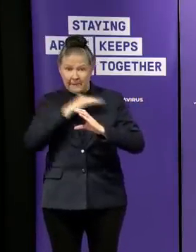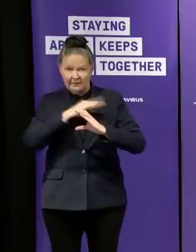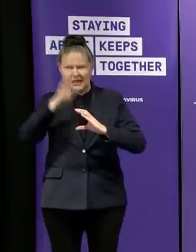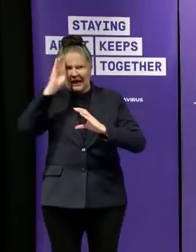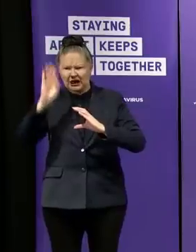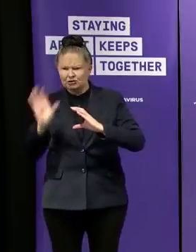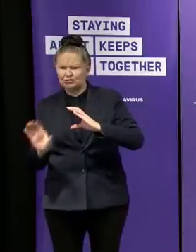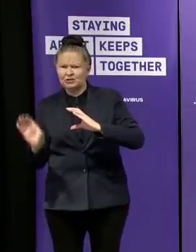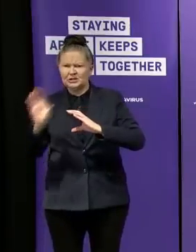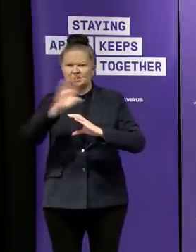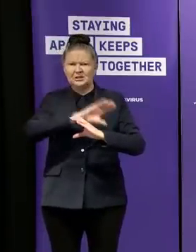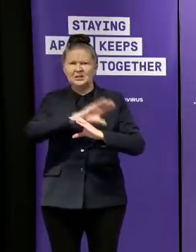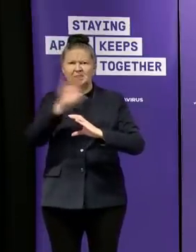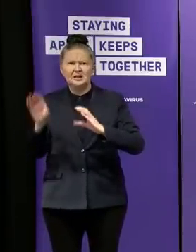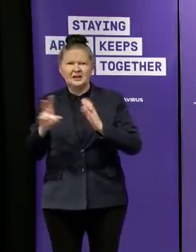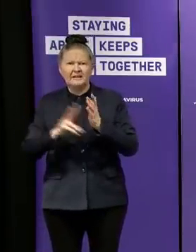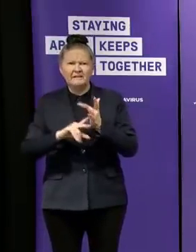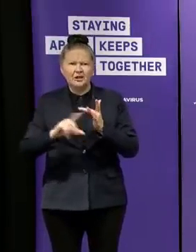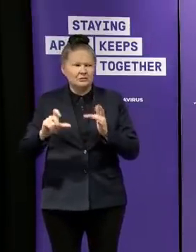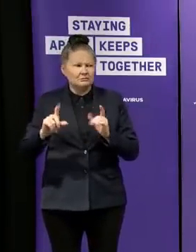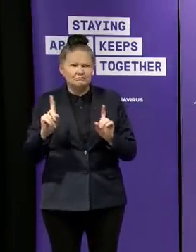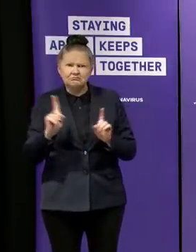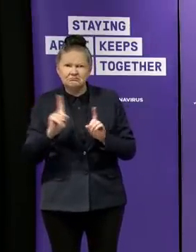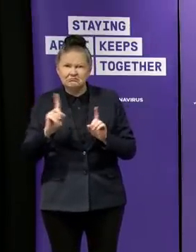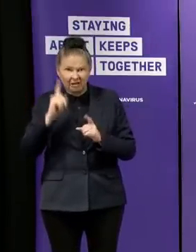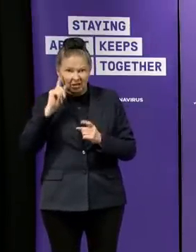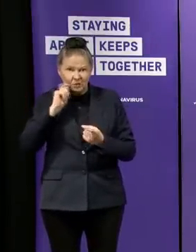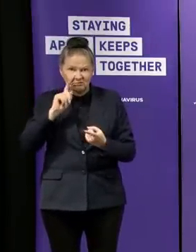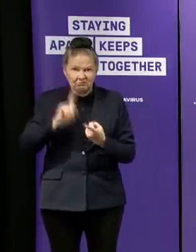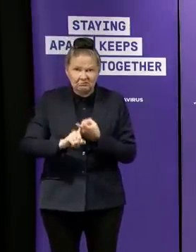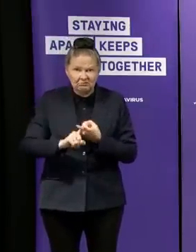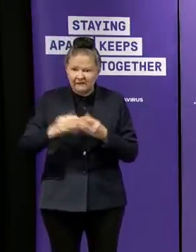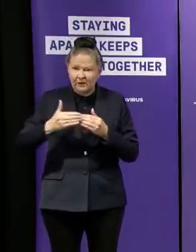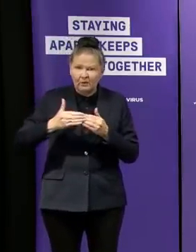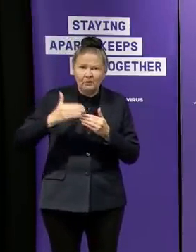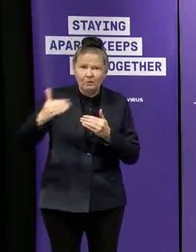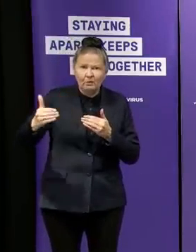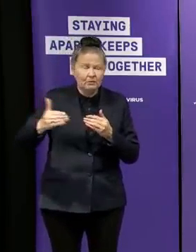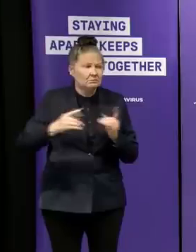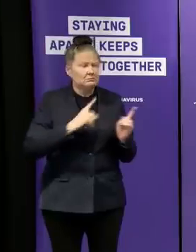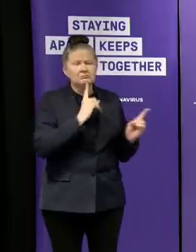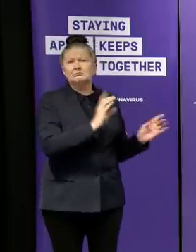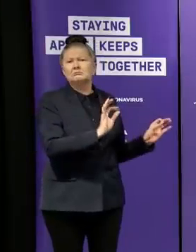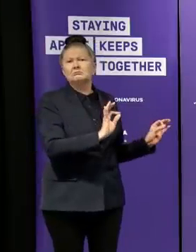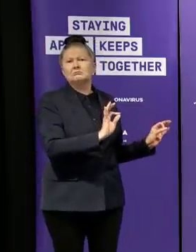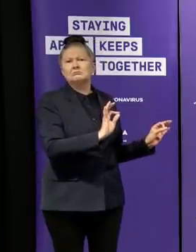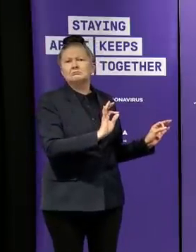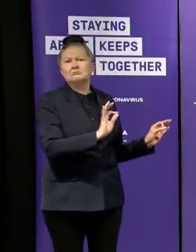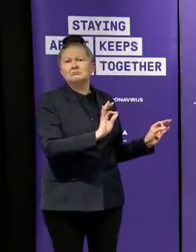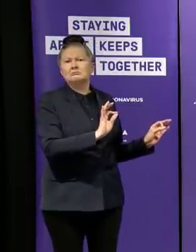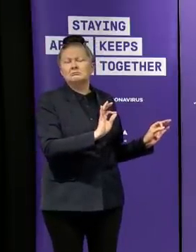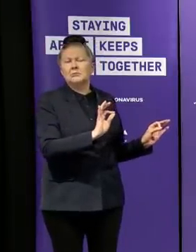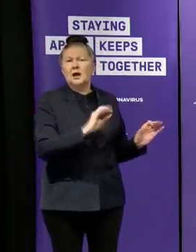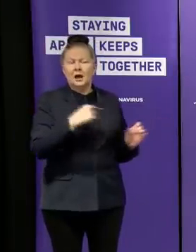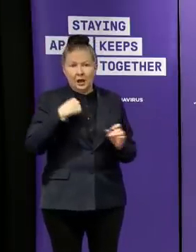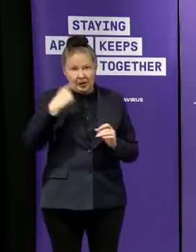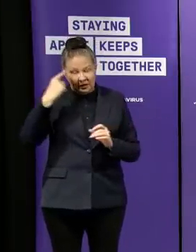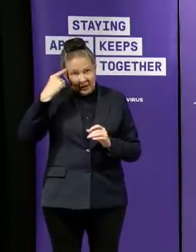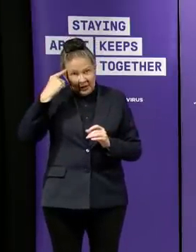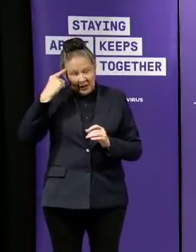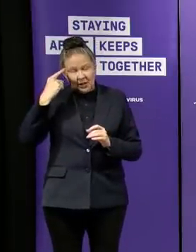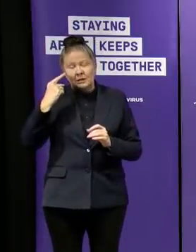can you rule out the Ring of Steel being in place for the rest of the year? No, I wouldn't say that. What I'd say is that certainly there'll